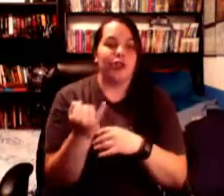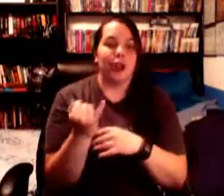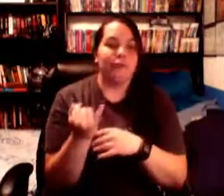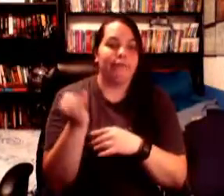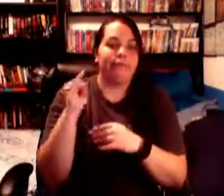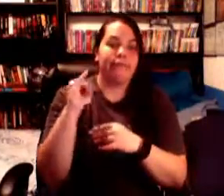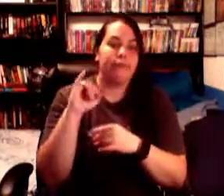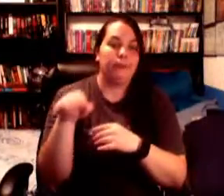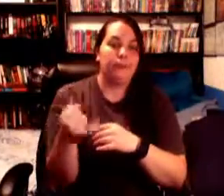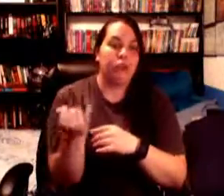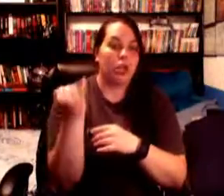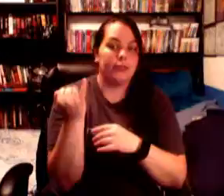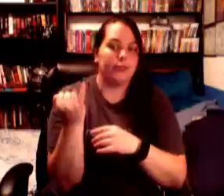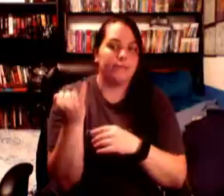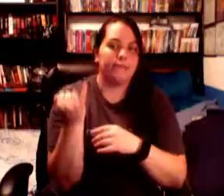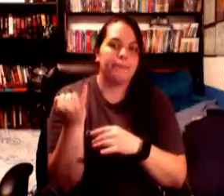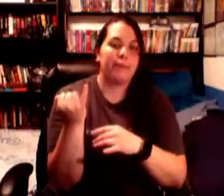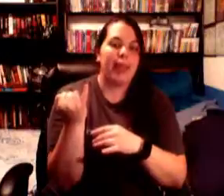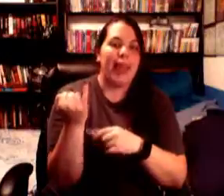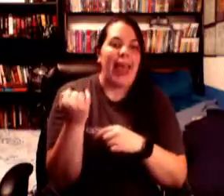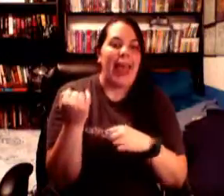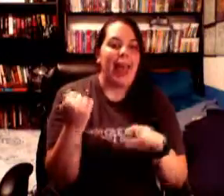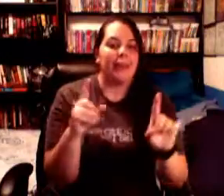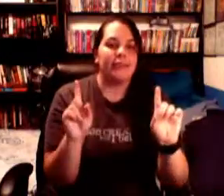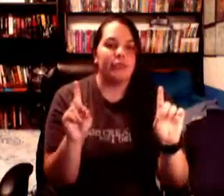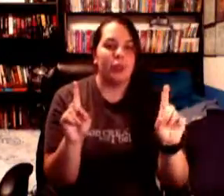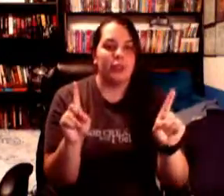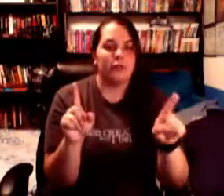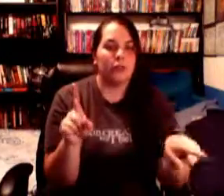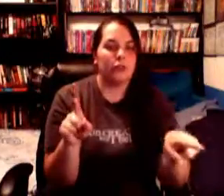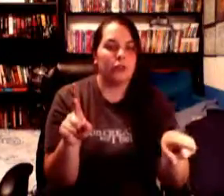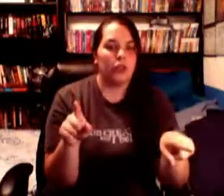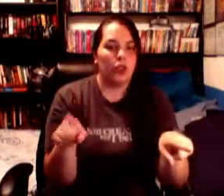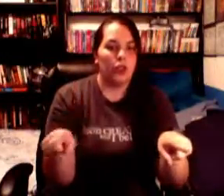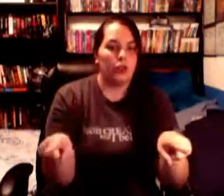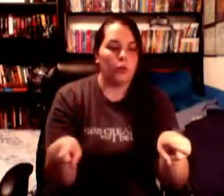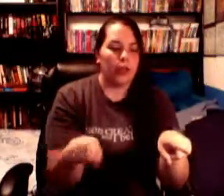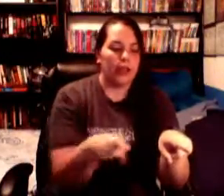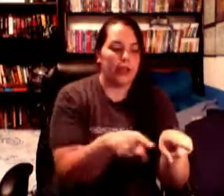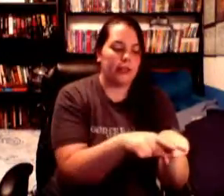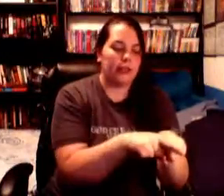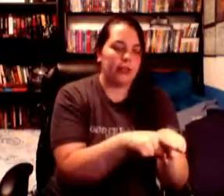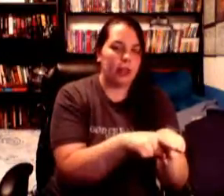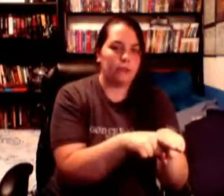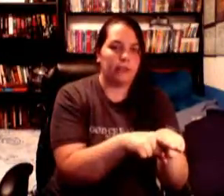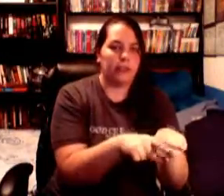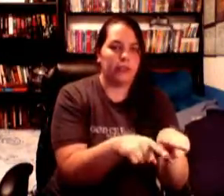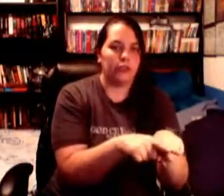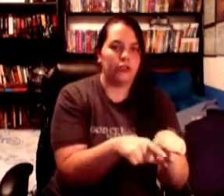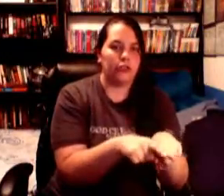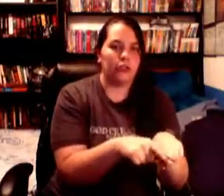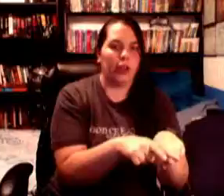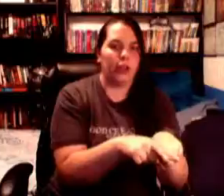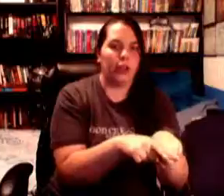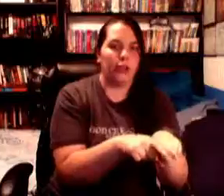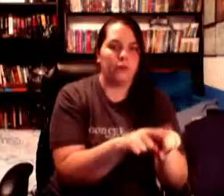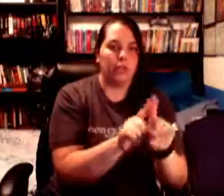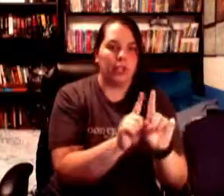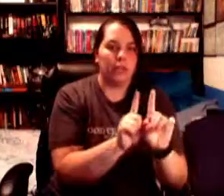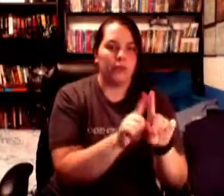J. Just. As is two index fingers. Your right hand comes and touches your left index finger.